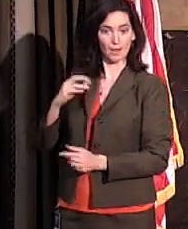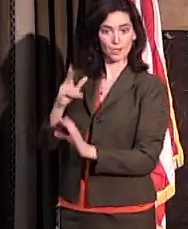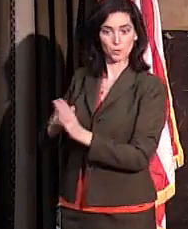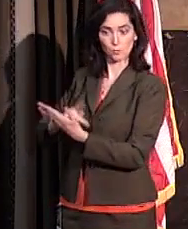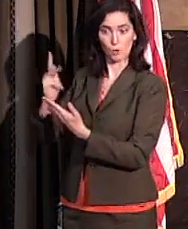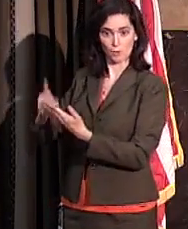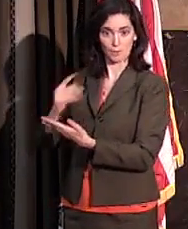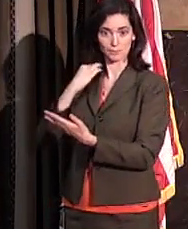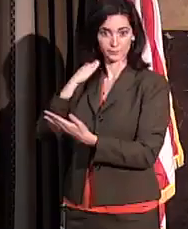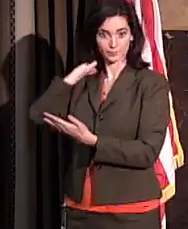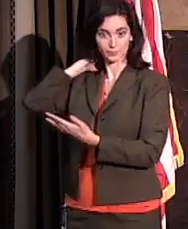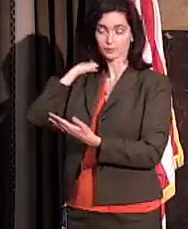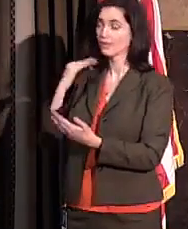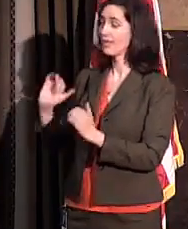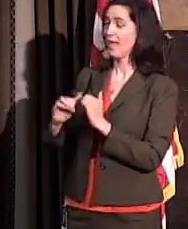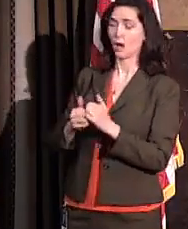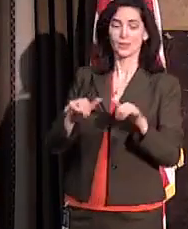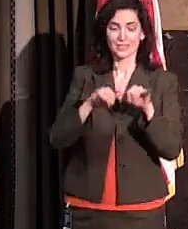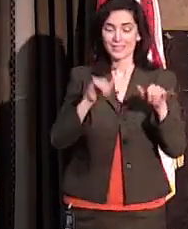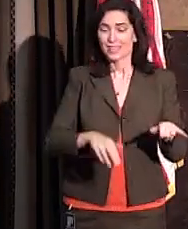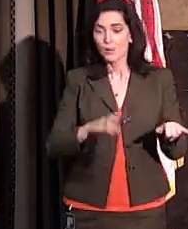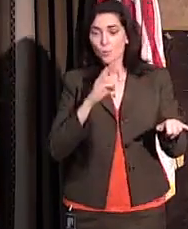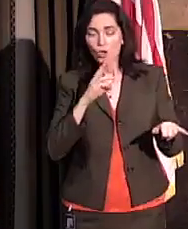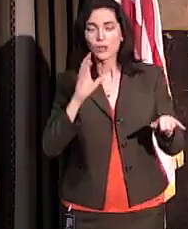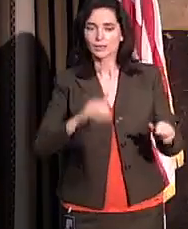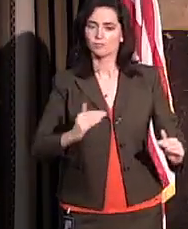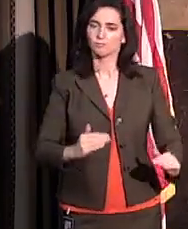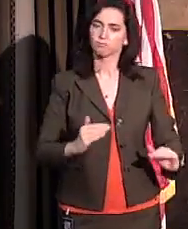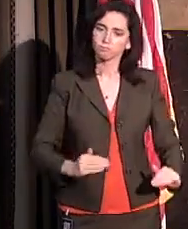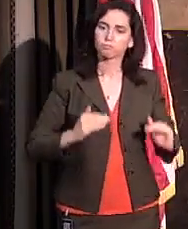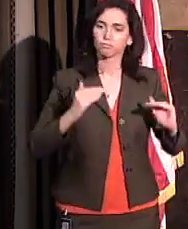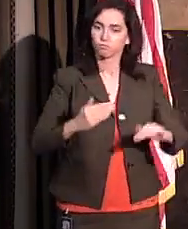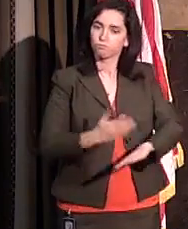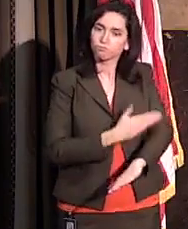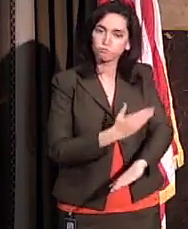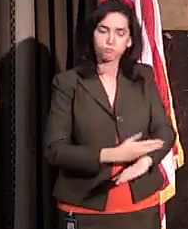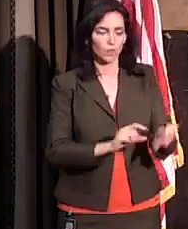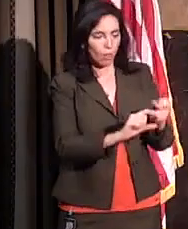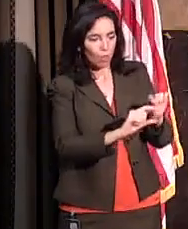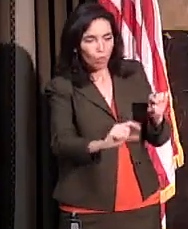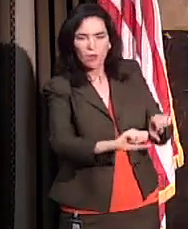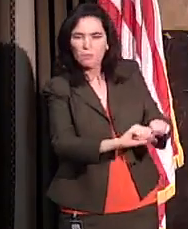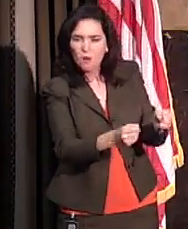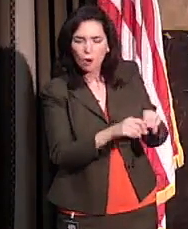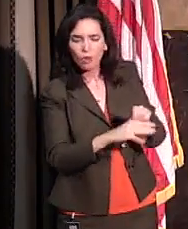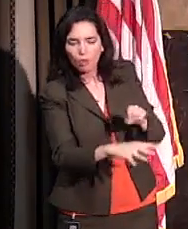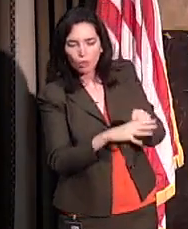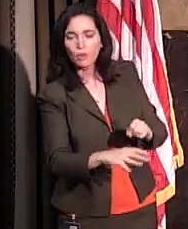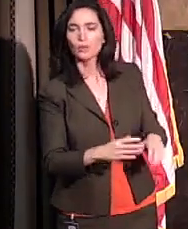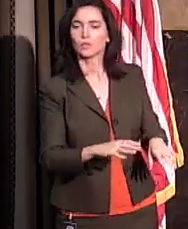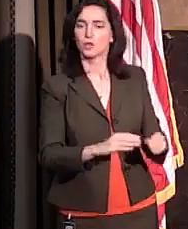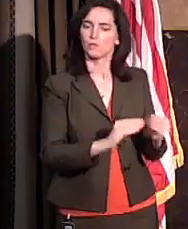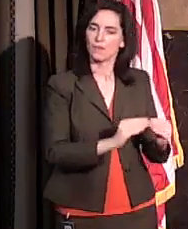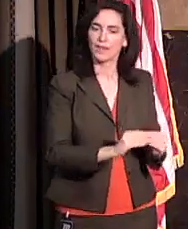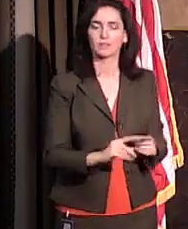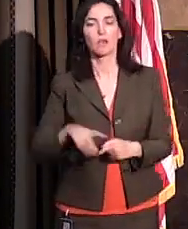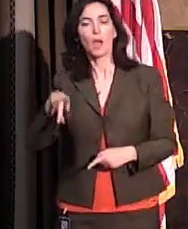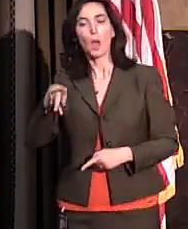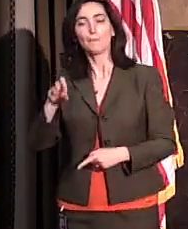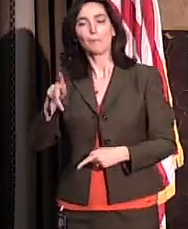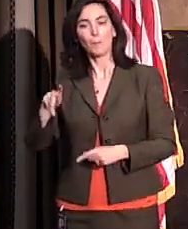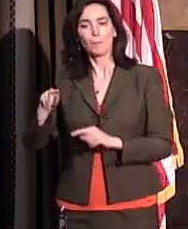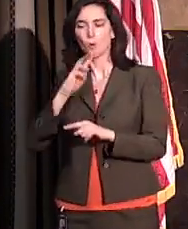that we can upgrade our sewer system, so that we can replace broken lines, so that we can replace broken pumps that I can promise